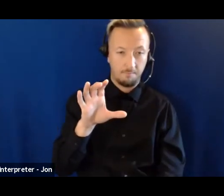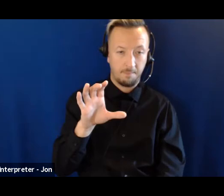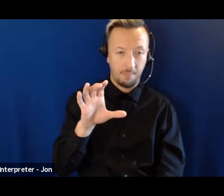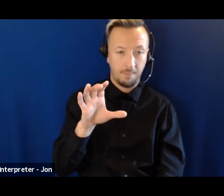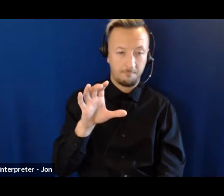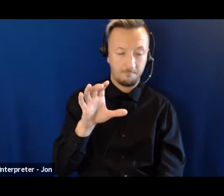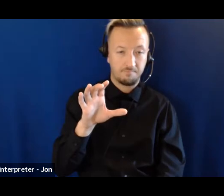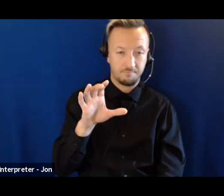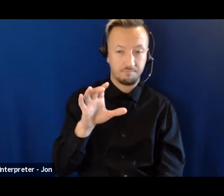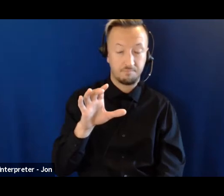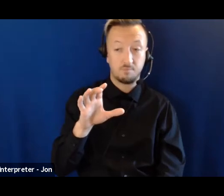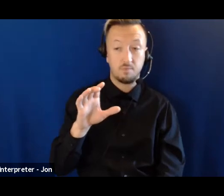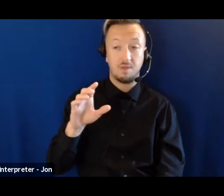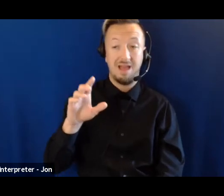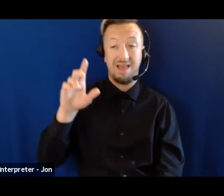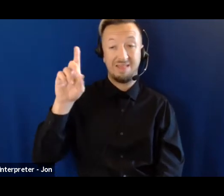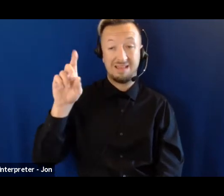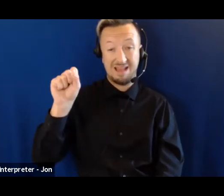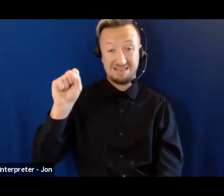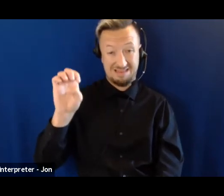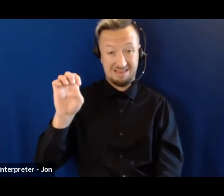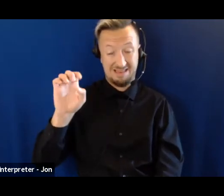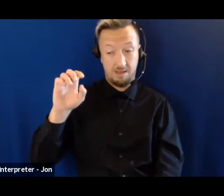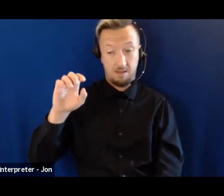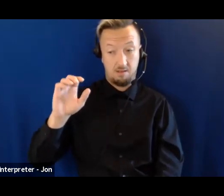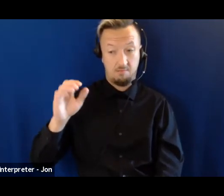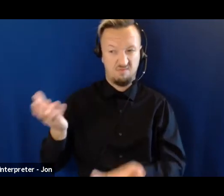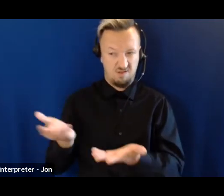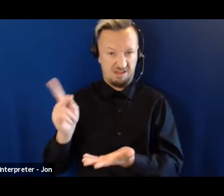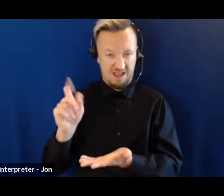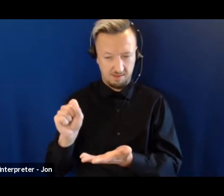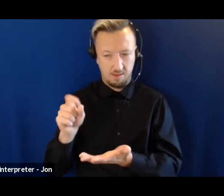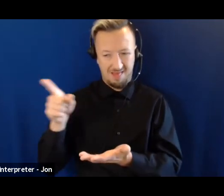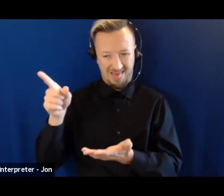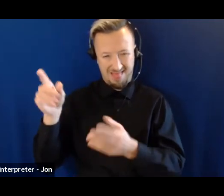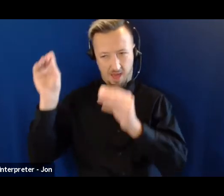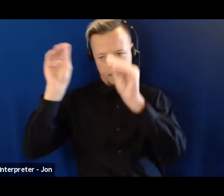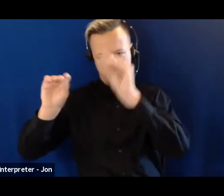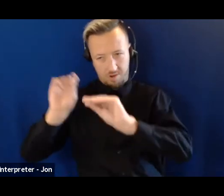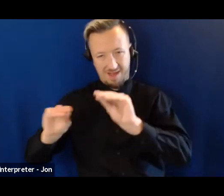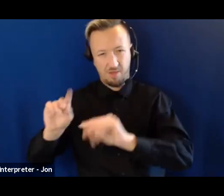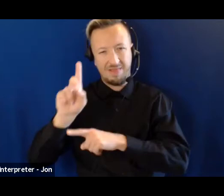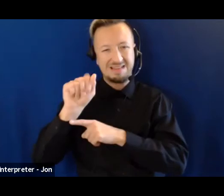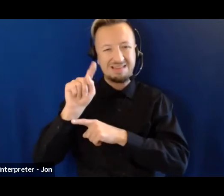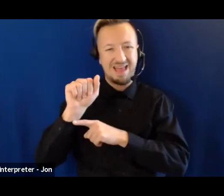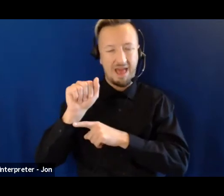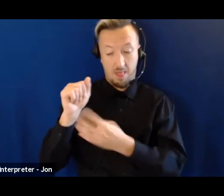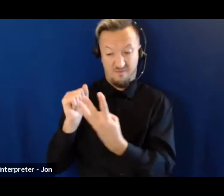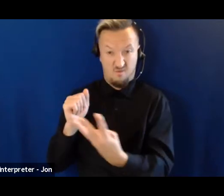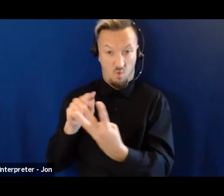the DSE in our state puts the data elements together for the 4, and